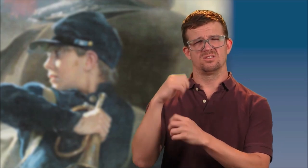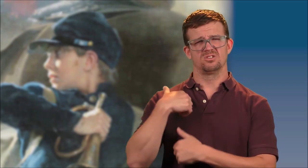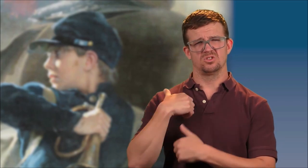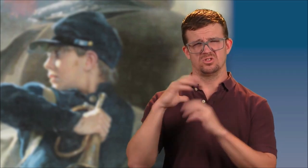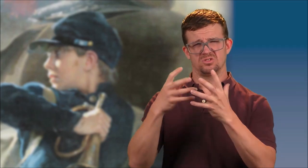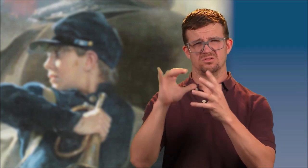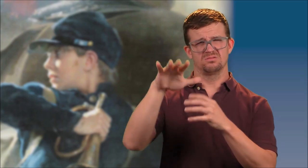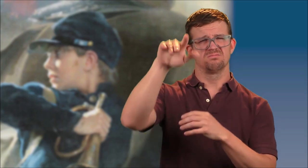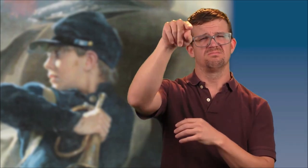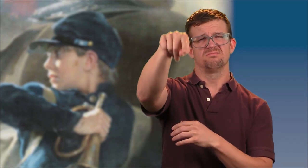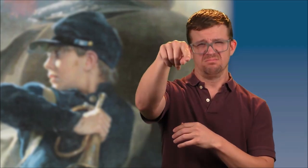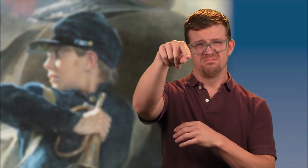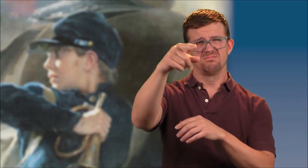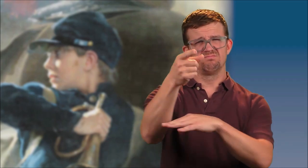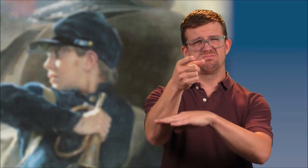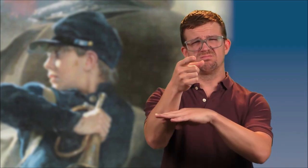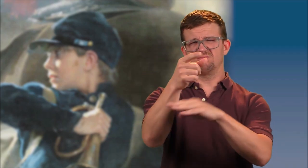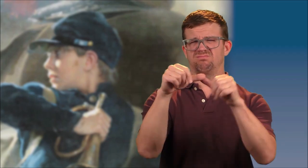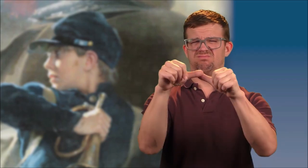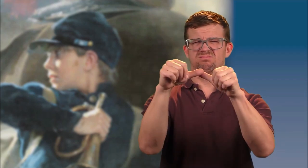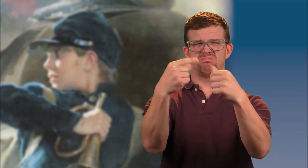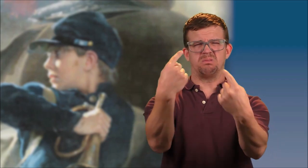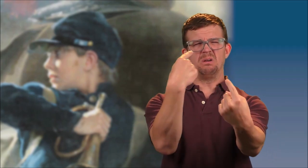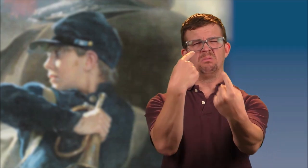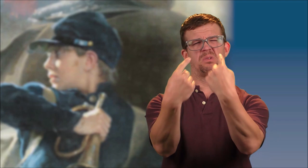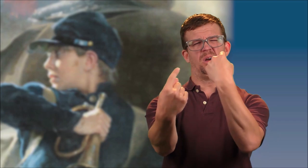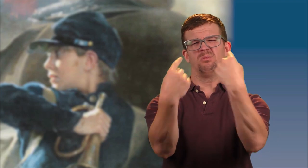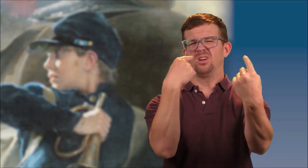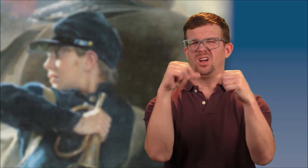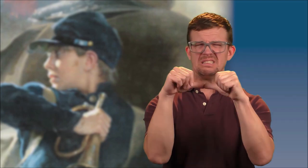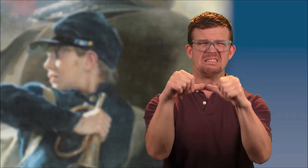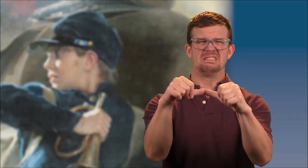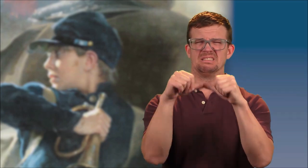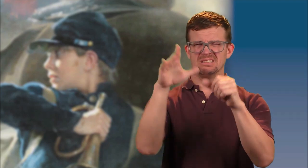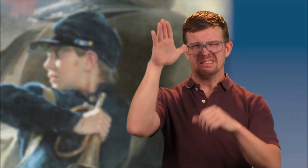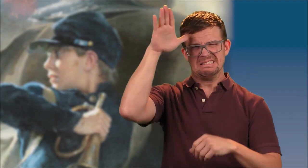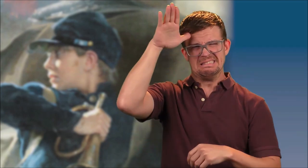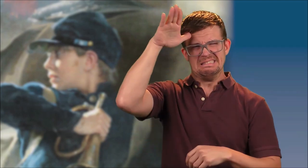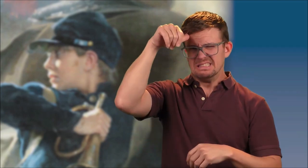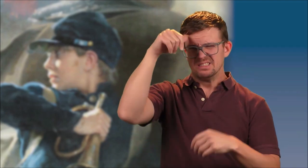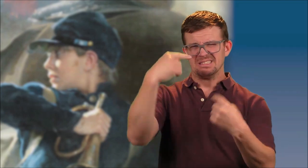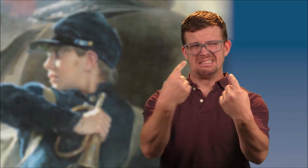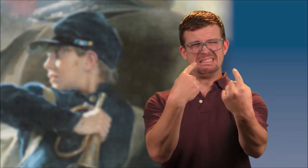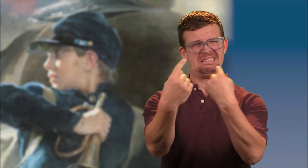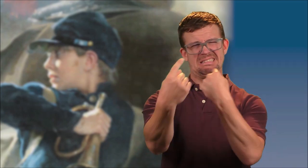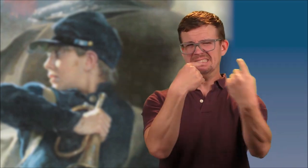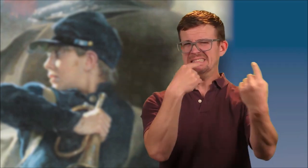Confederate cannons stubbornly pounded back, ripping into the Union lines.